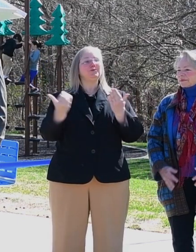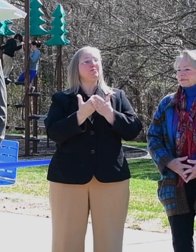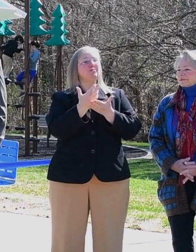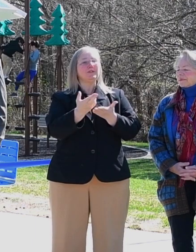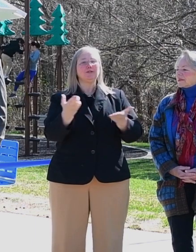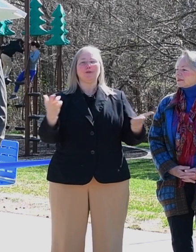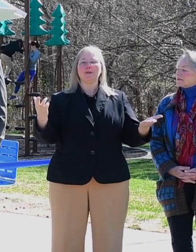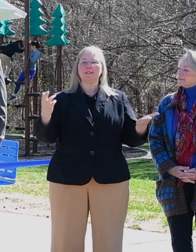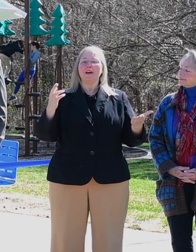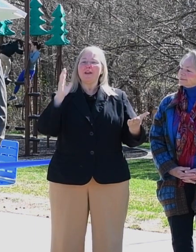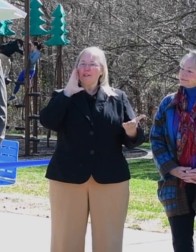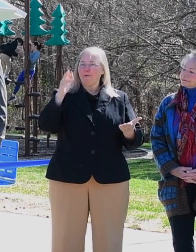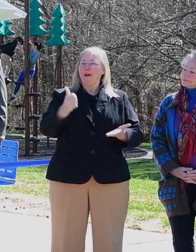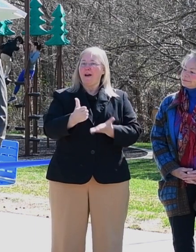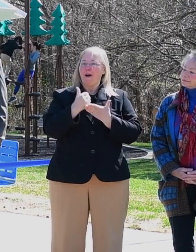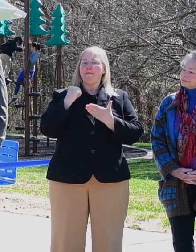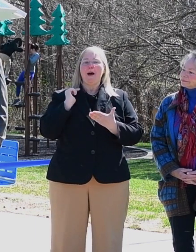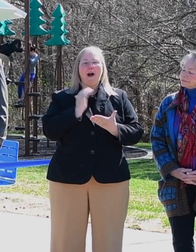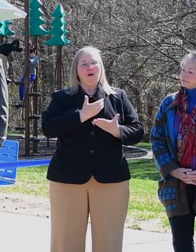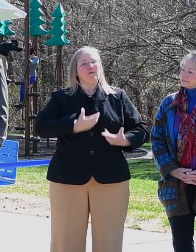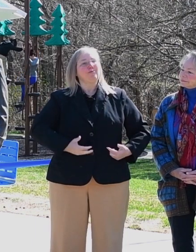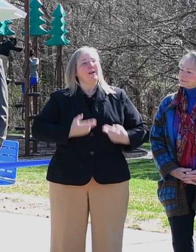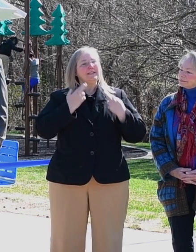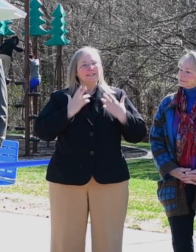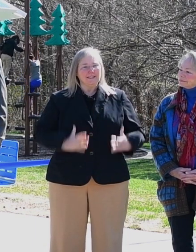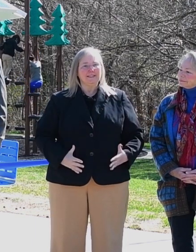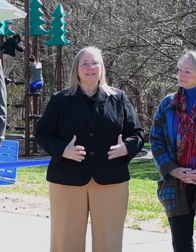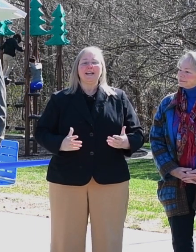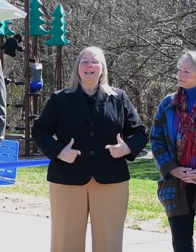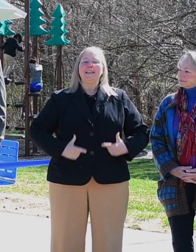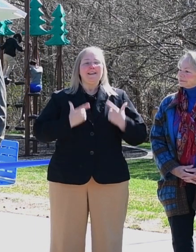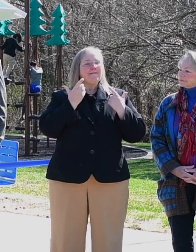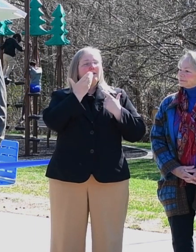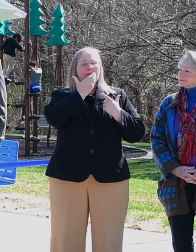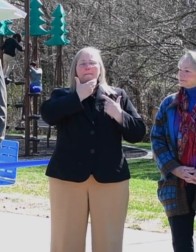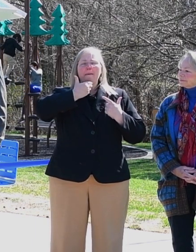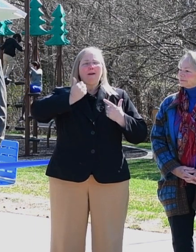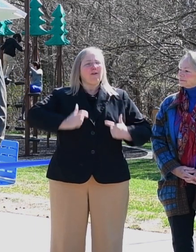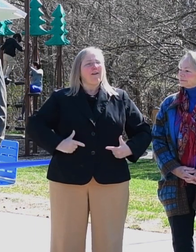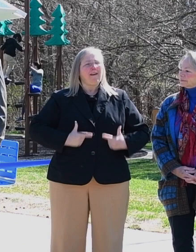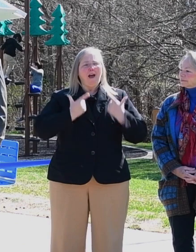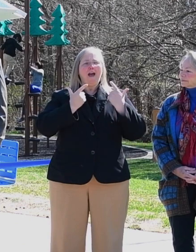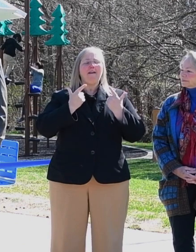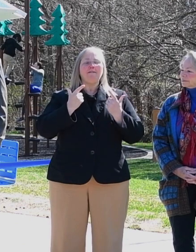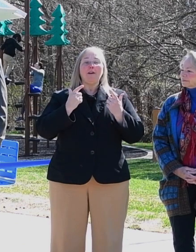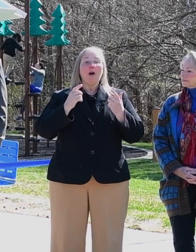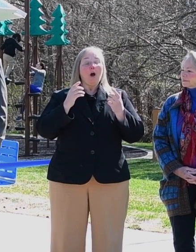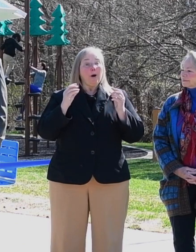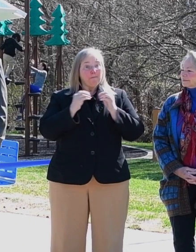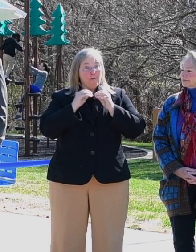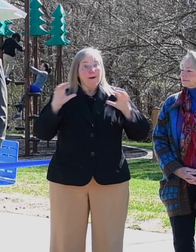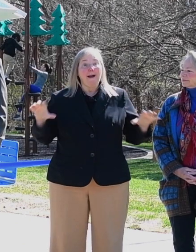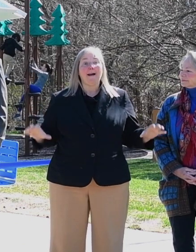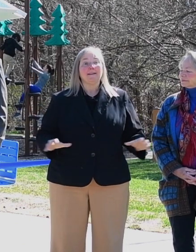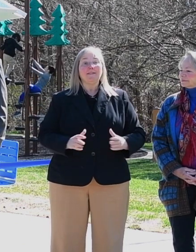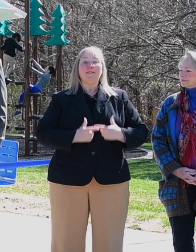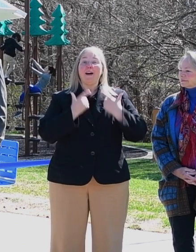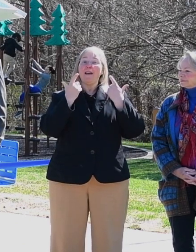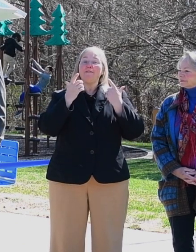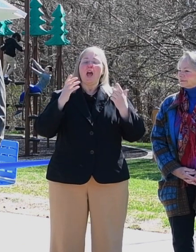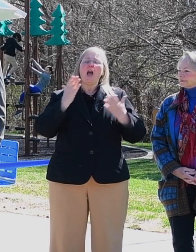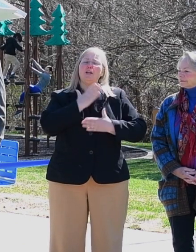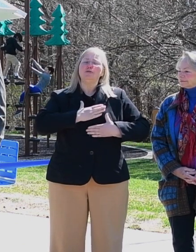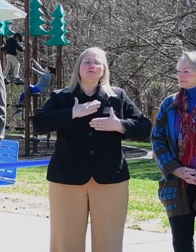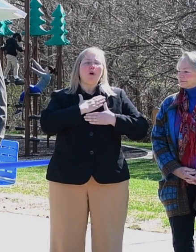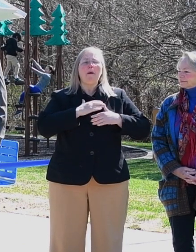resource that will help our residents live a better life, a more active life, an enjoyable